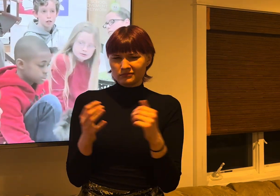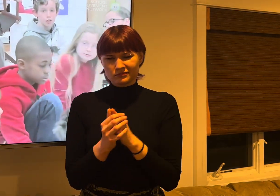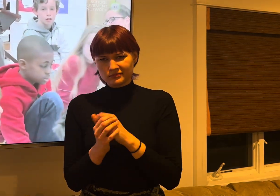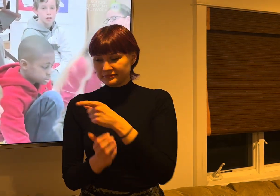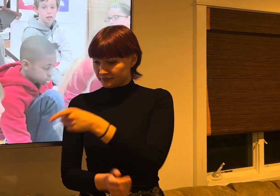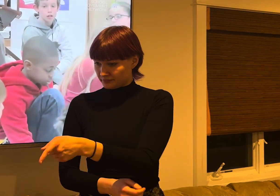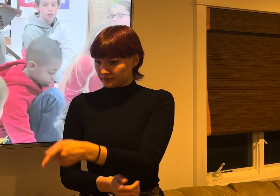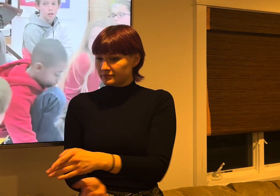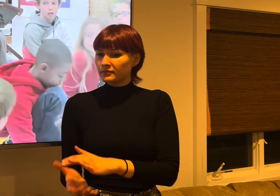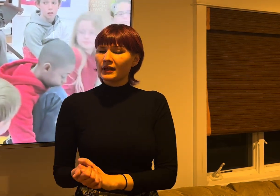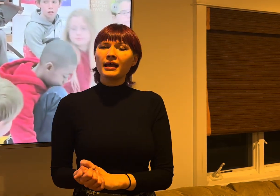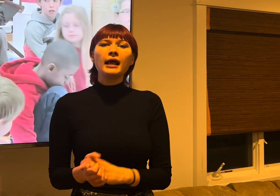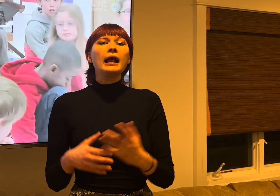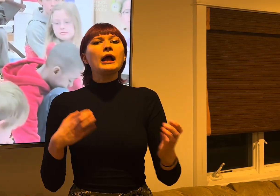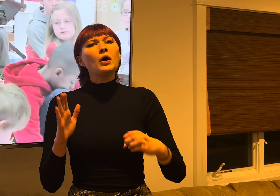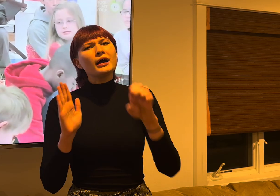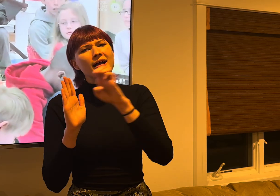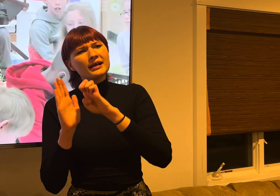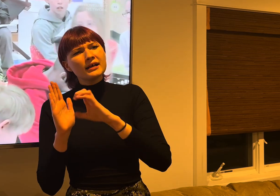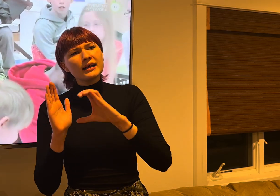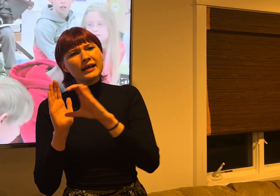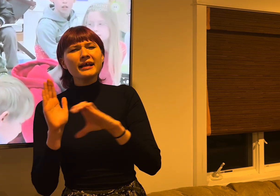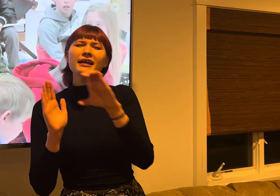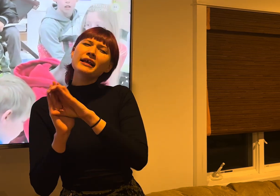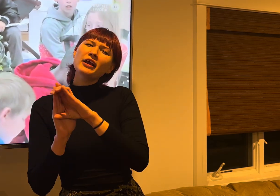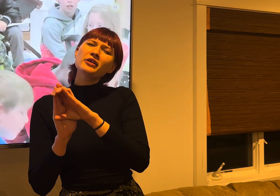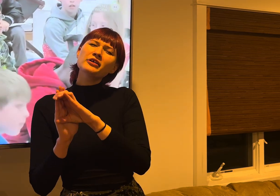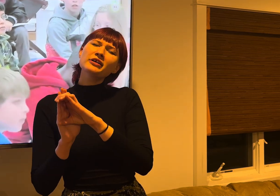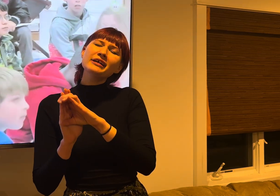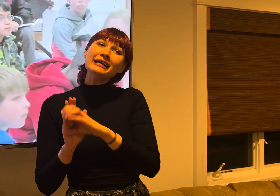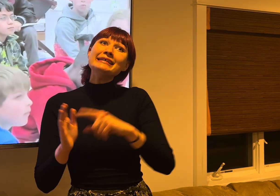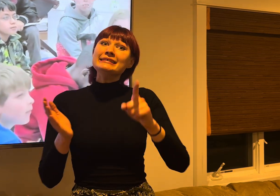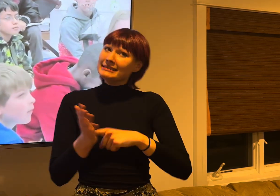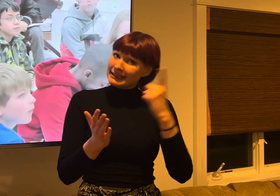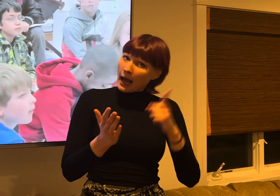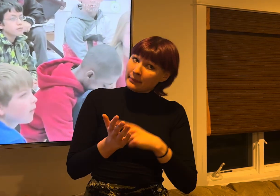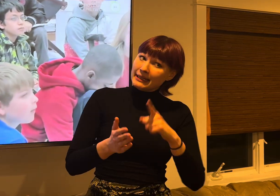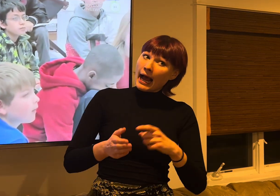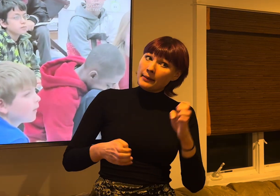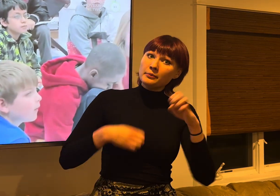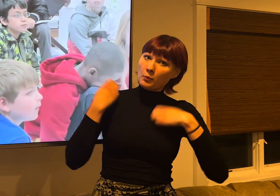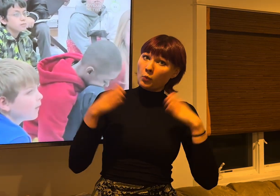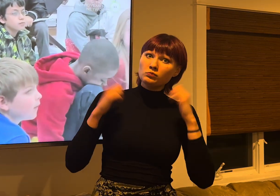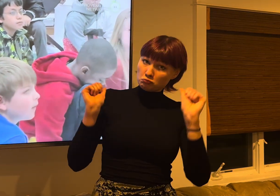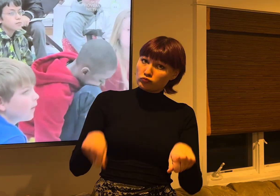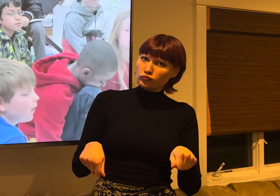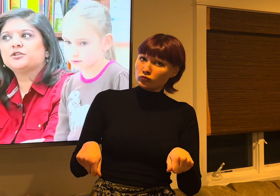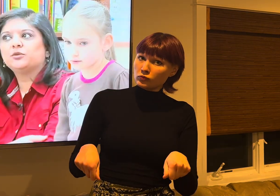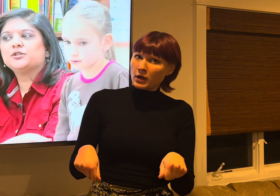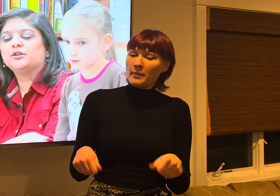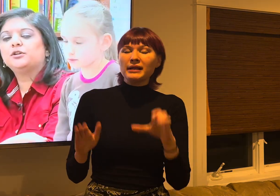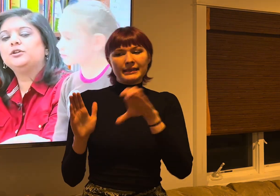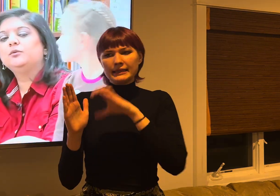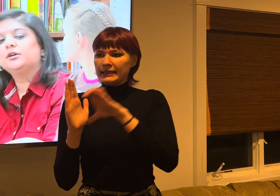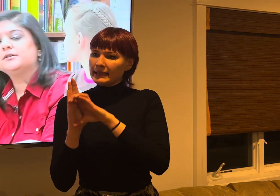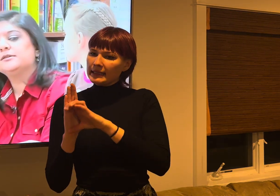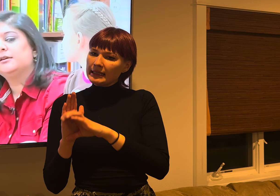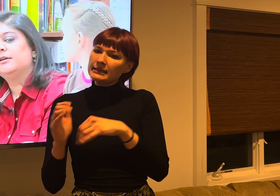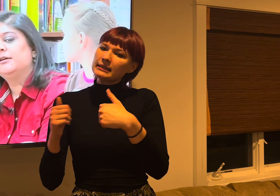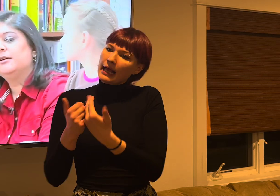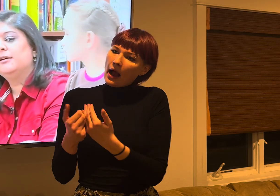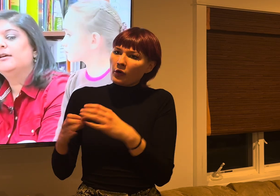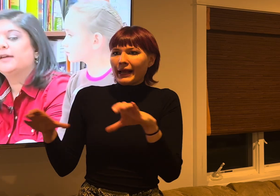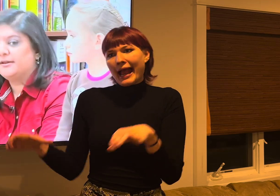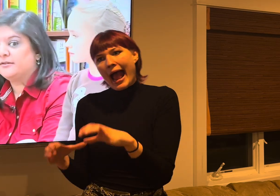and can sometimes be an emotion. It can. Are they linked? Yes. So are emotion words good clue